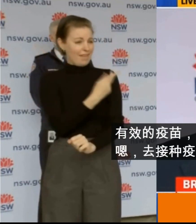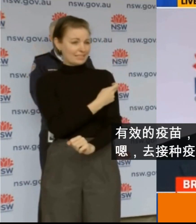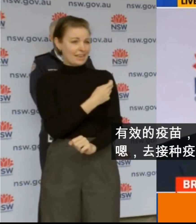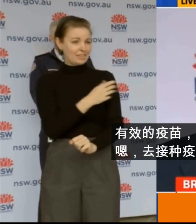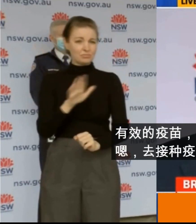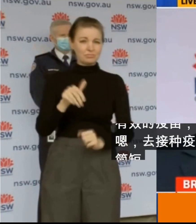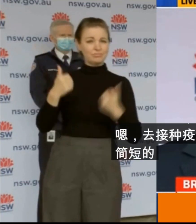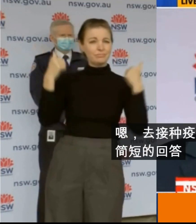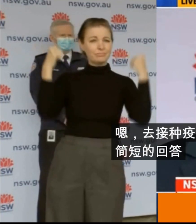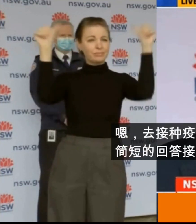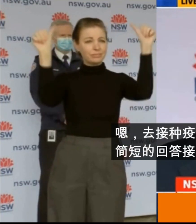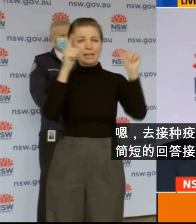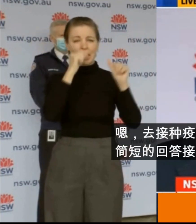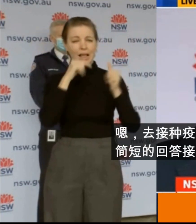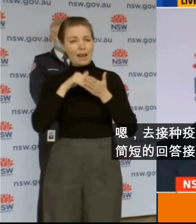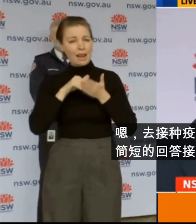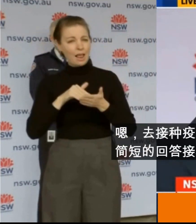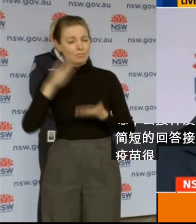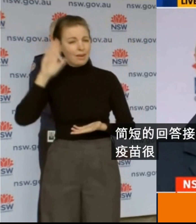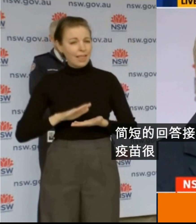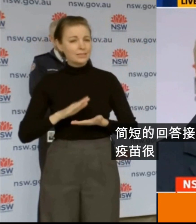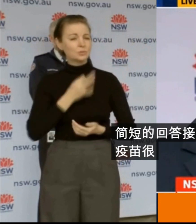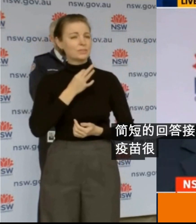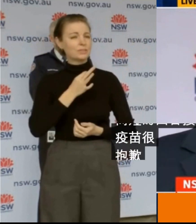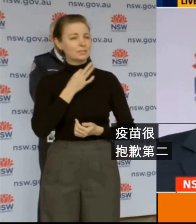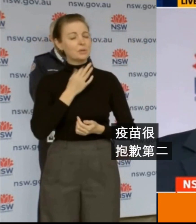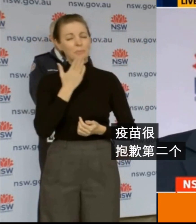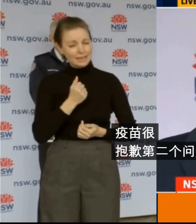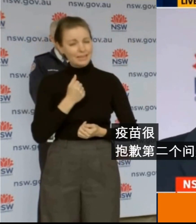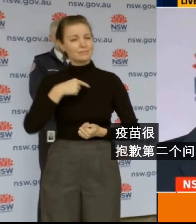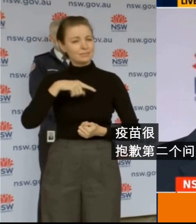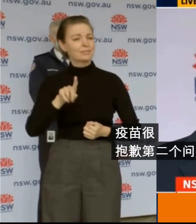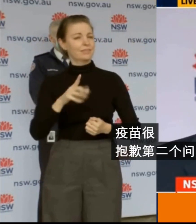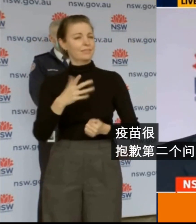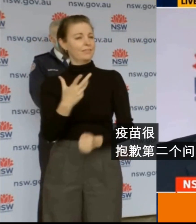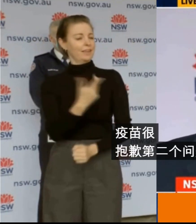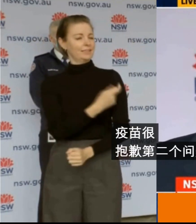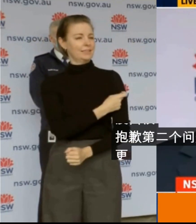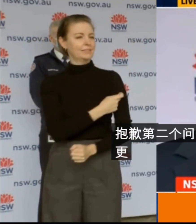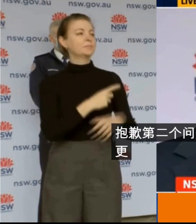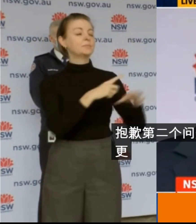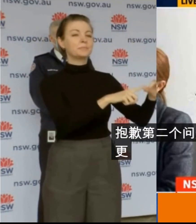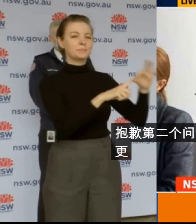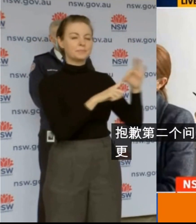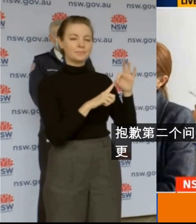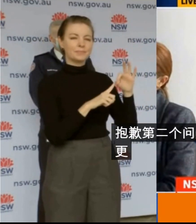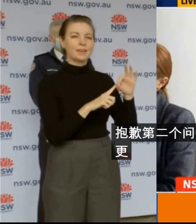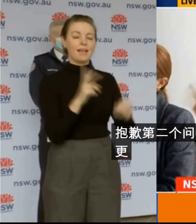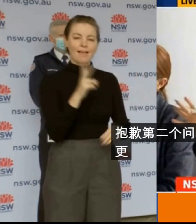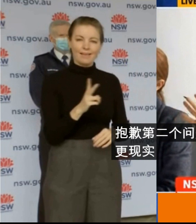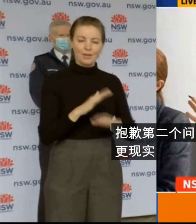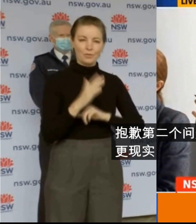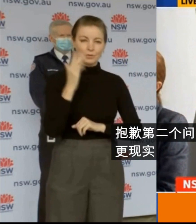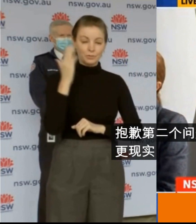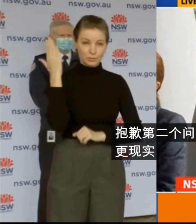and get vaccinated. That's the short answer. Get vaccinated. Just on the school Second front, question. One more on school. One more go. Just yep. realistically,